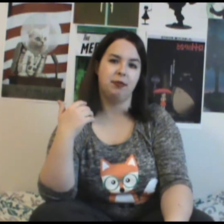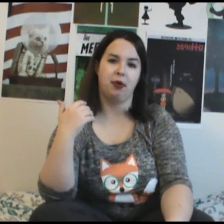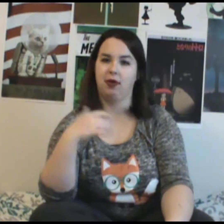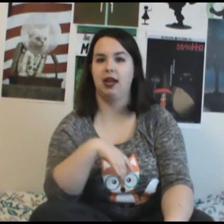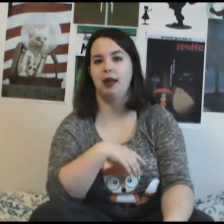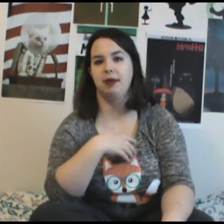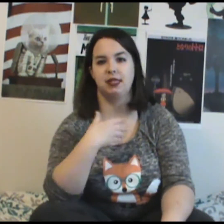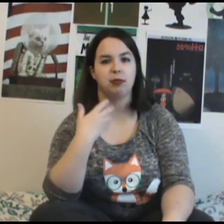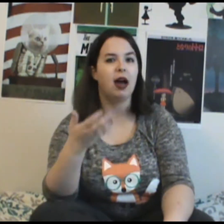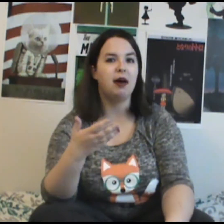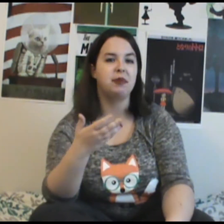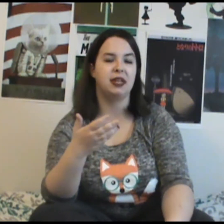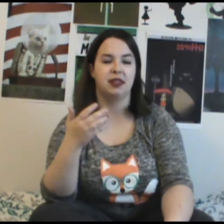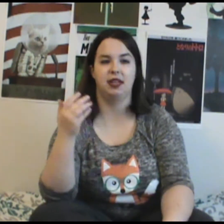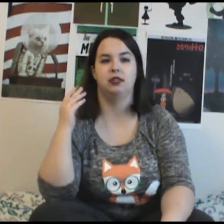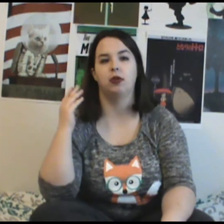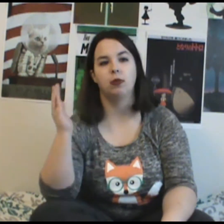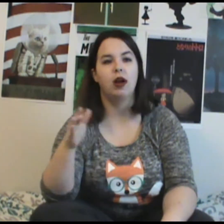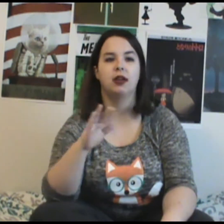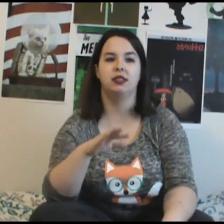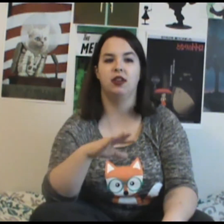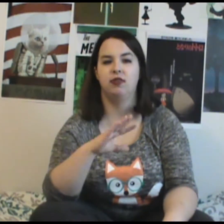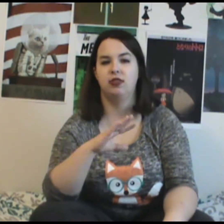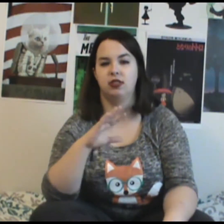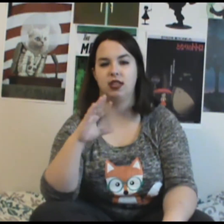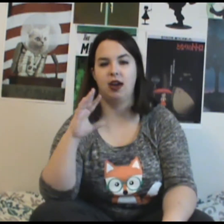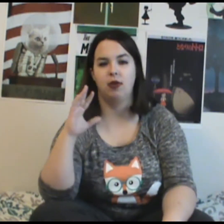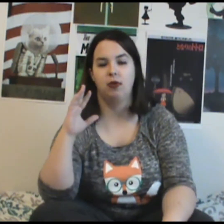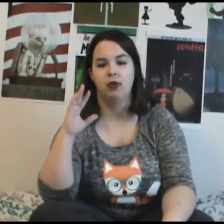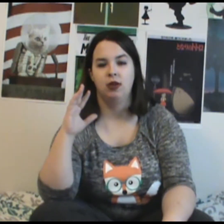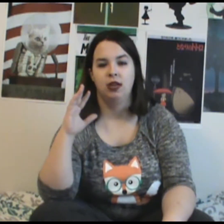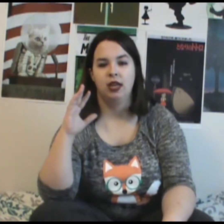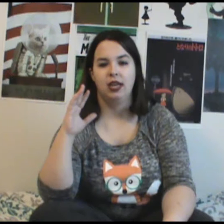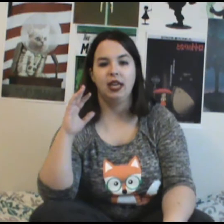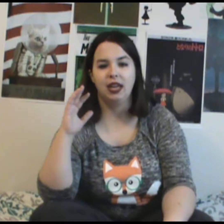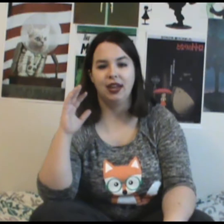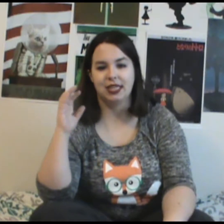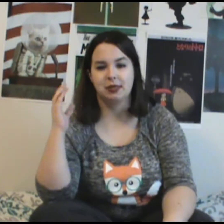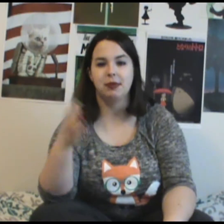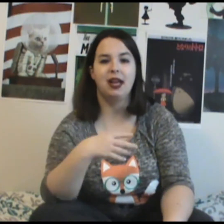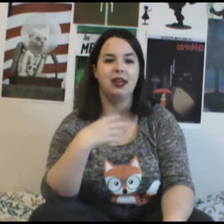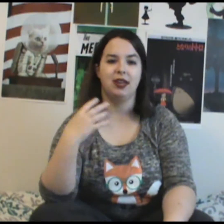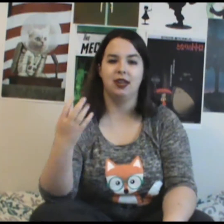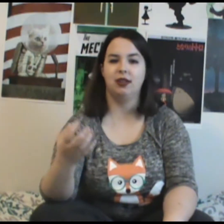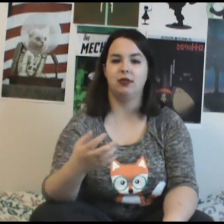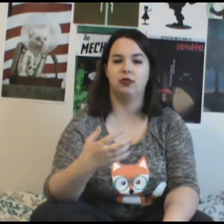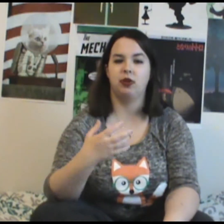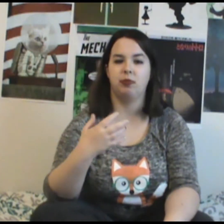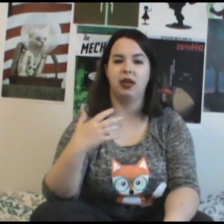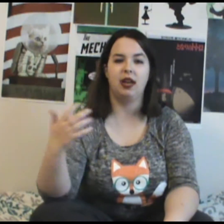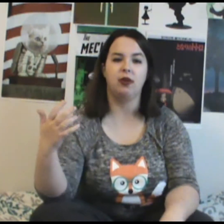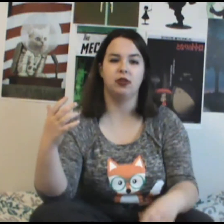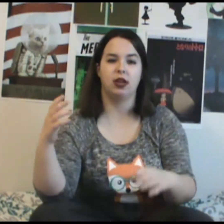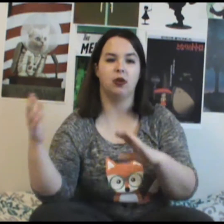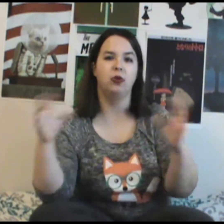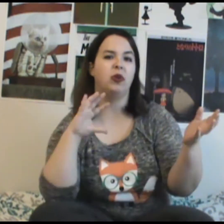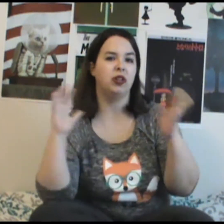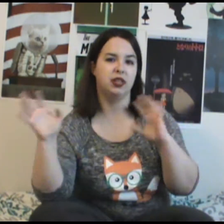poker game gets robbed and things go wrong and stuff. Just how he explained and sort of played out like who all the